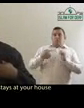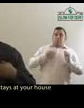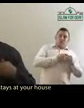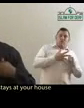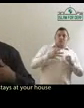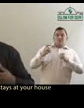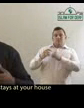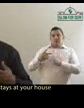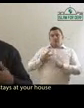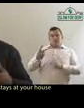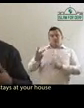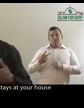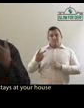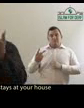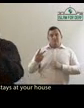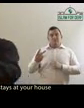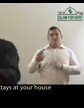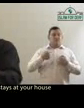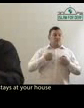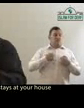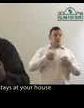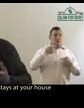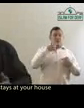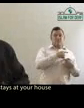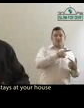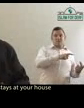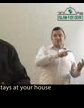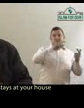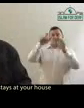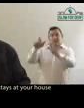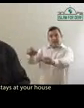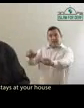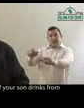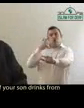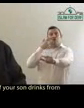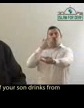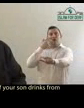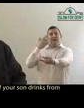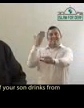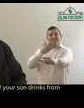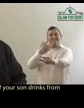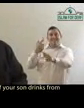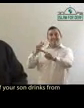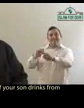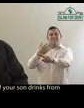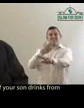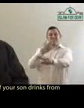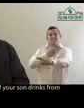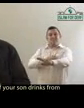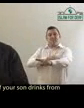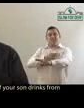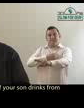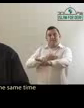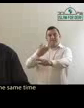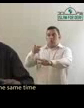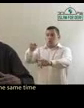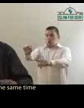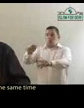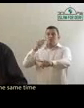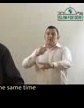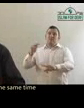married. If I give you my son, he stays at your house and he's crying at night. If he drinks from your wife, if your son drinks from my